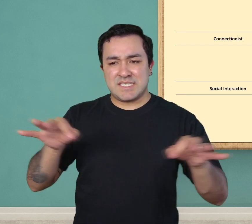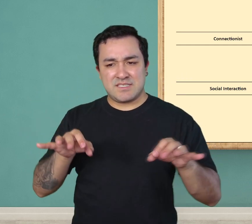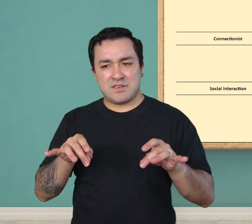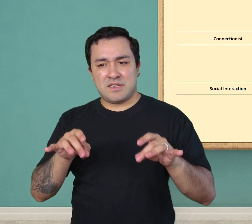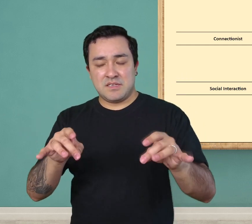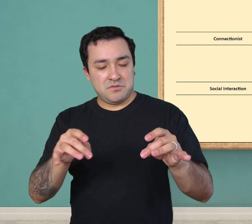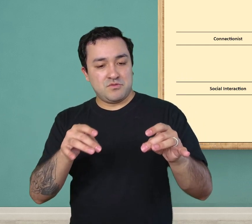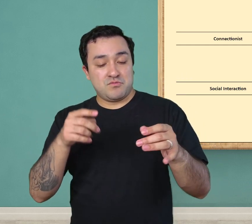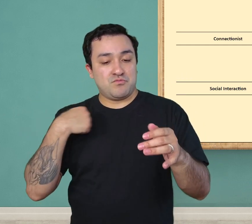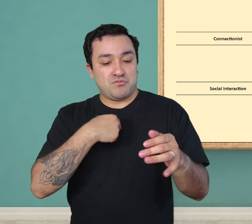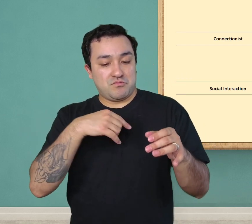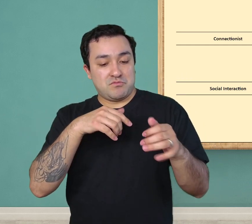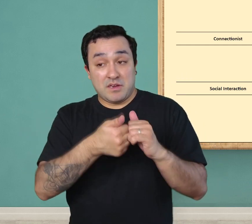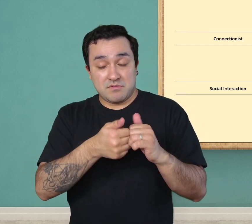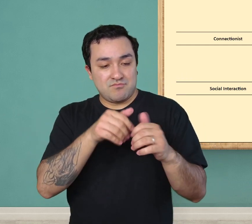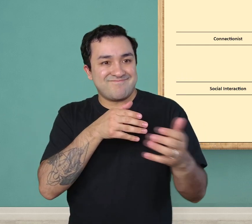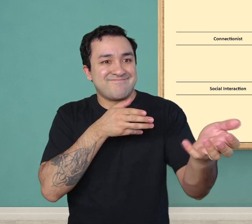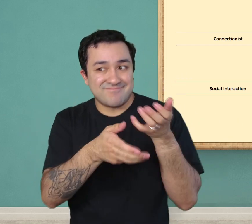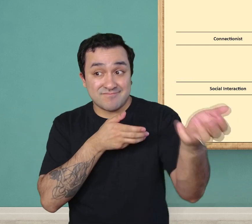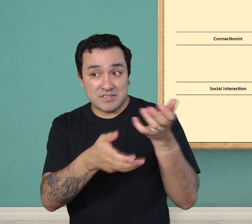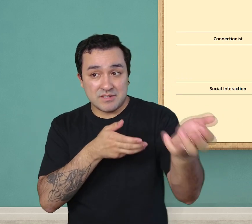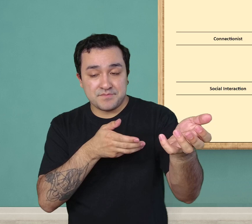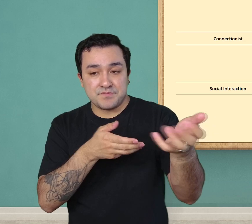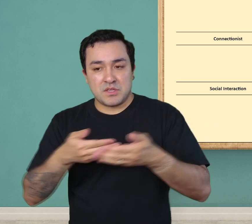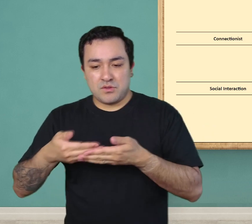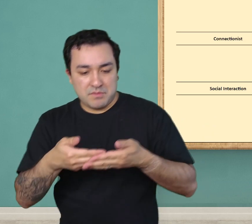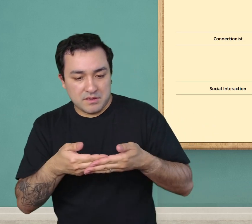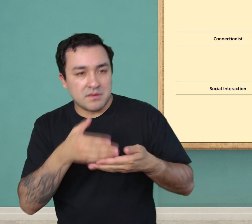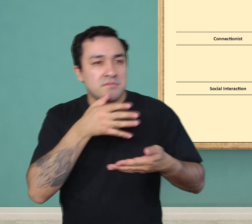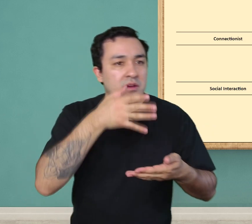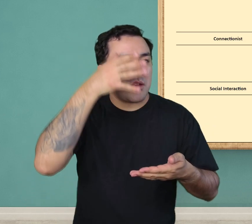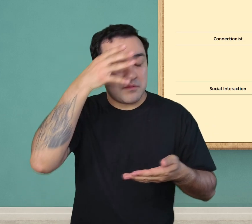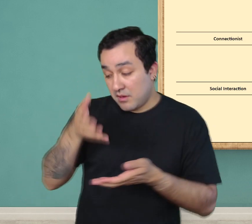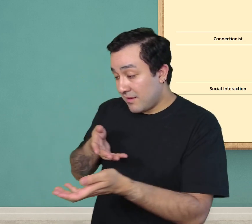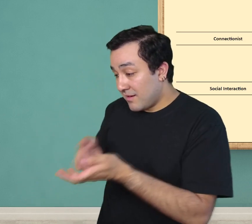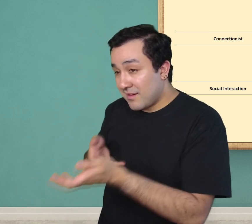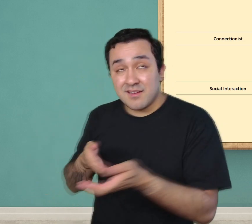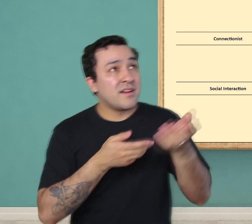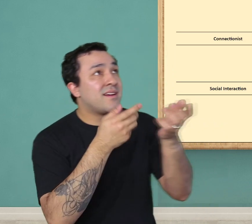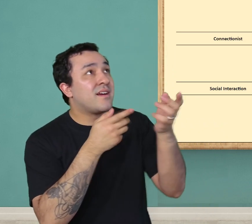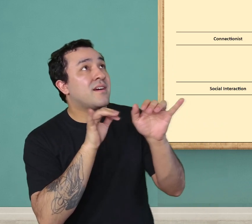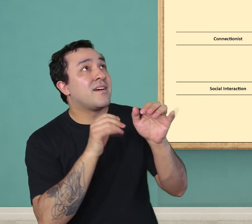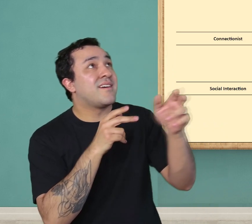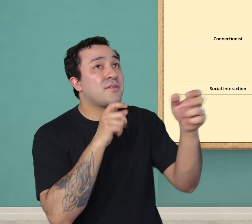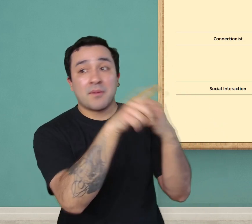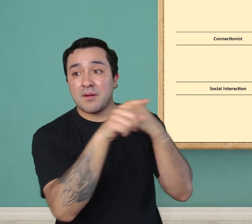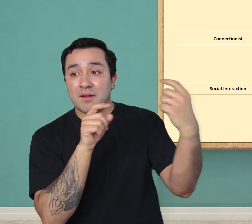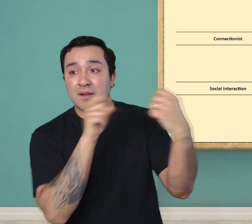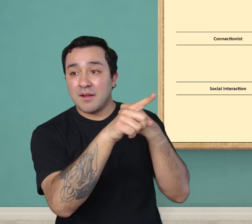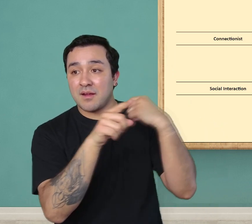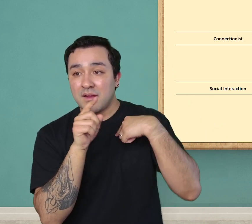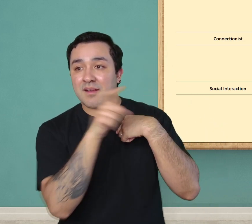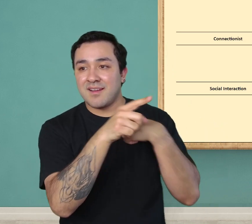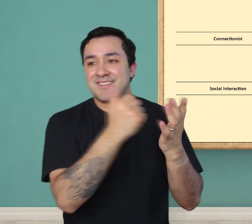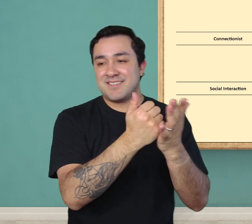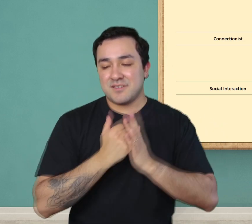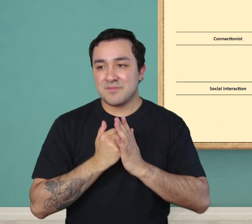The final theory proposes acquiring language through interaction with other people. As they interact with people, their exposure to the